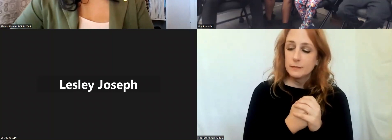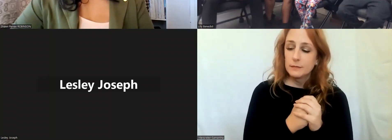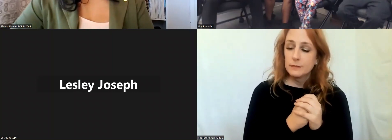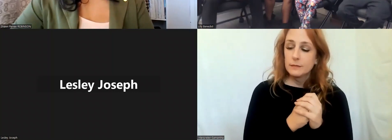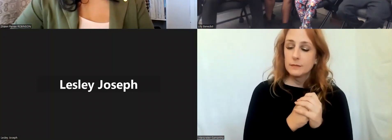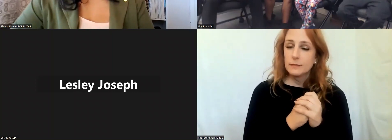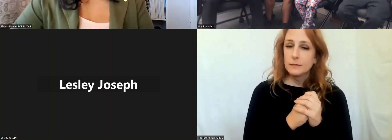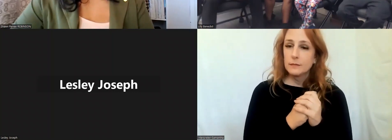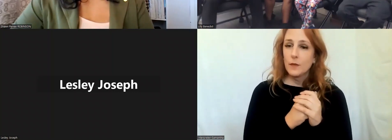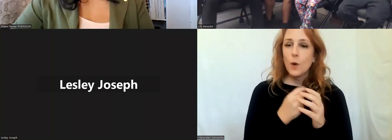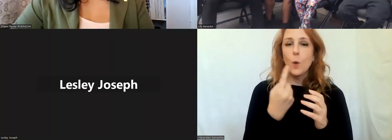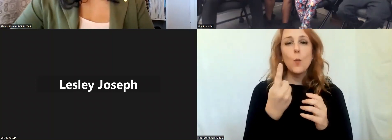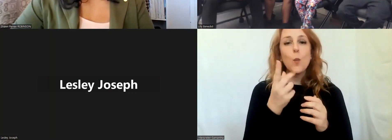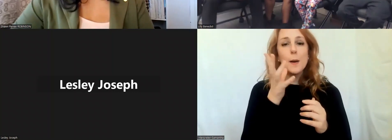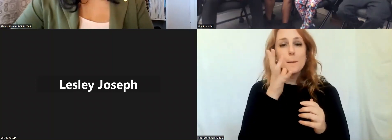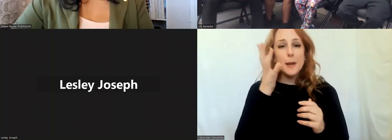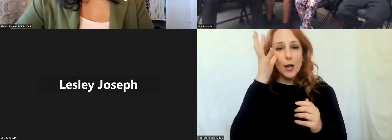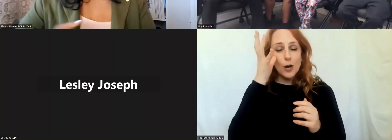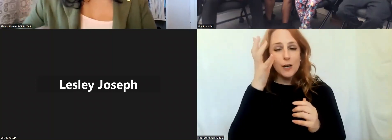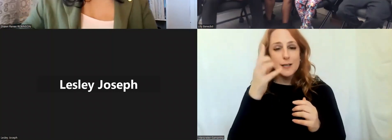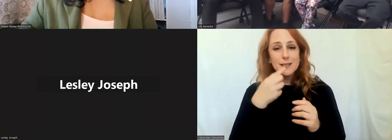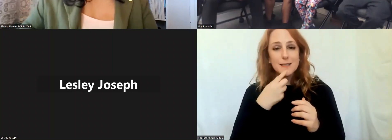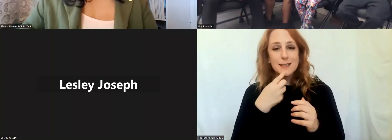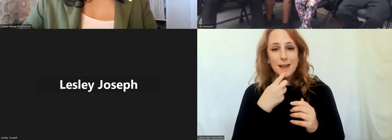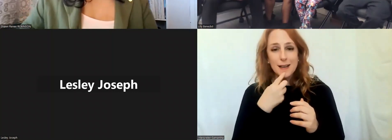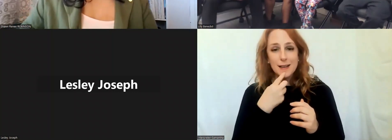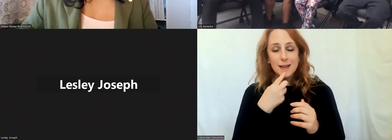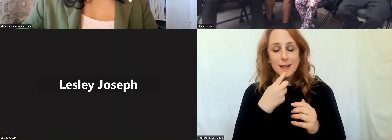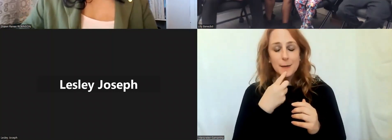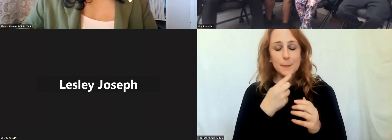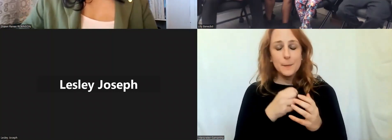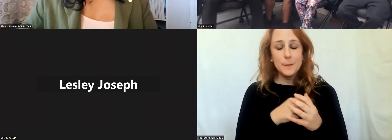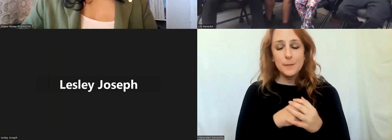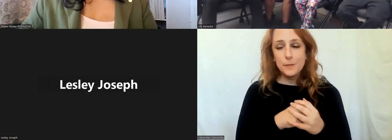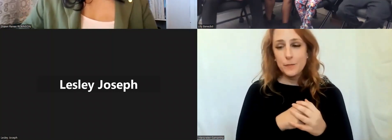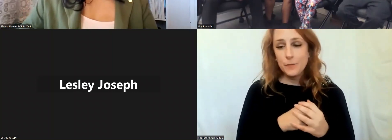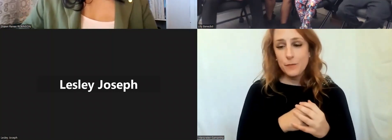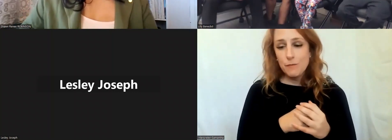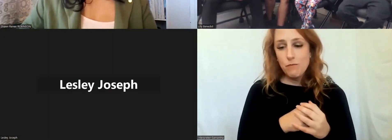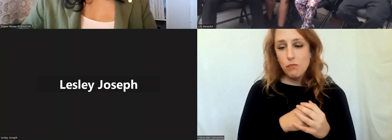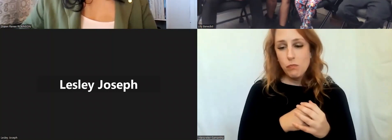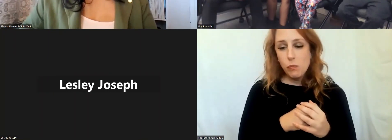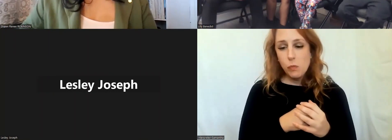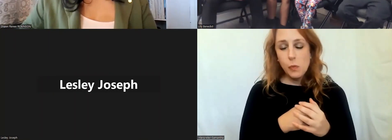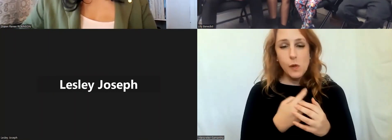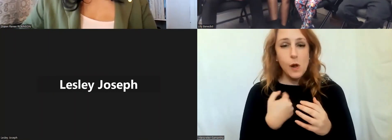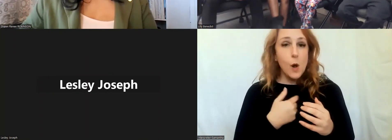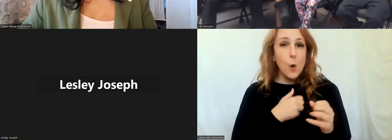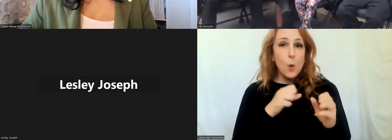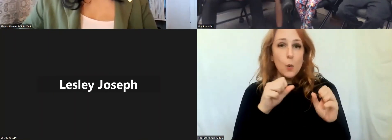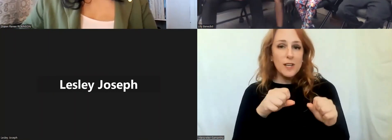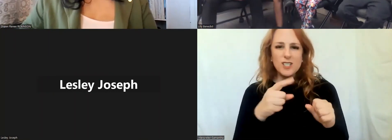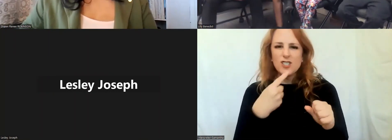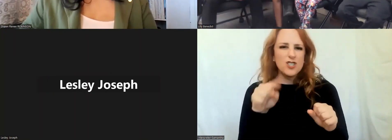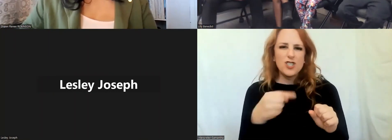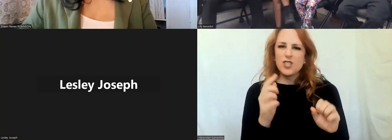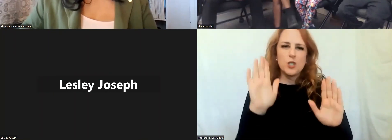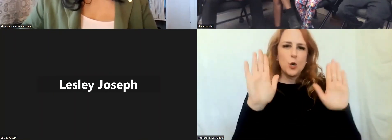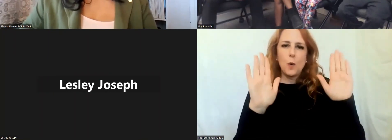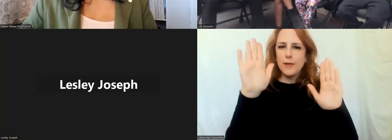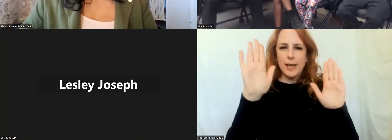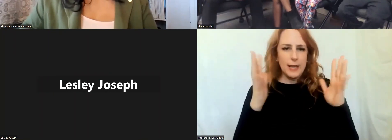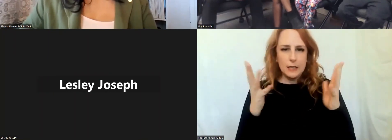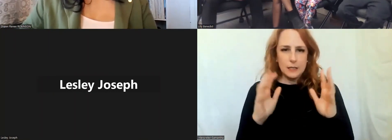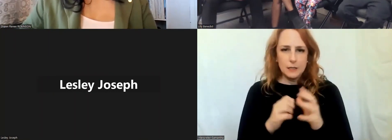a parent or a person wants to know, and we can do this by show of hands. Did your